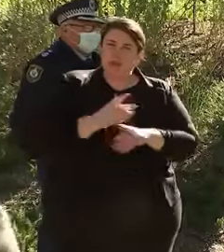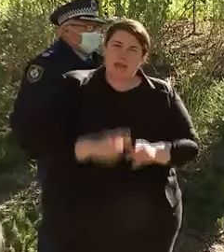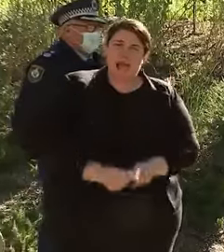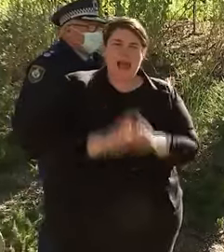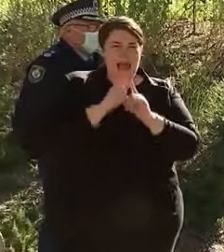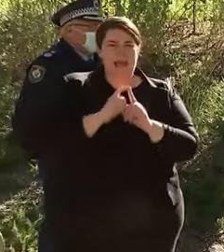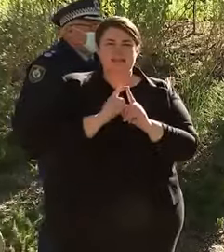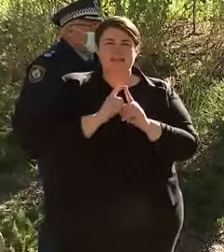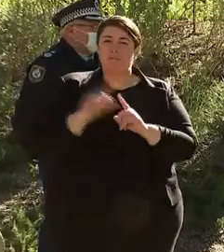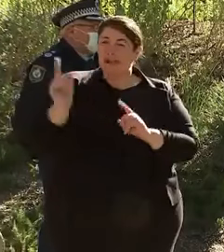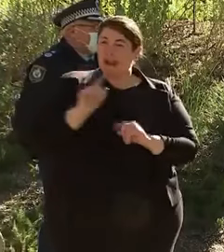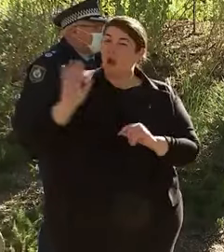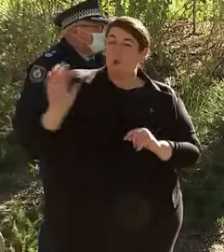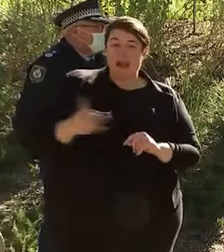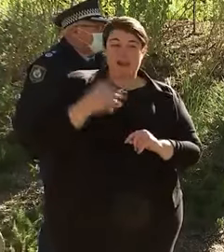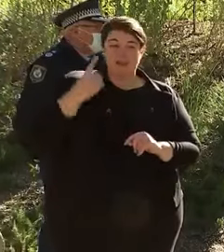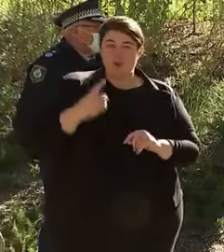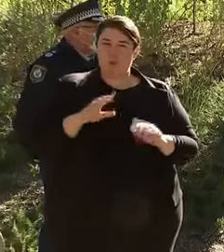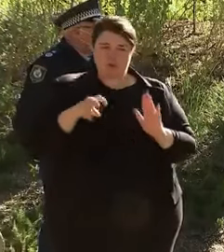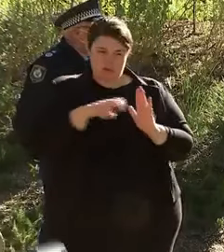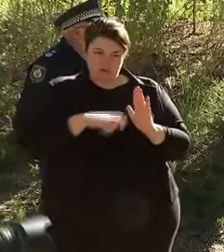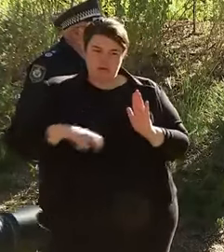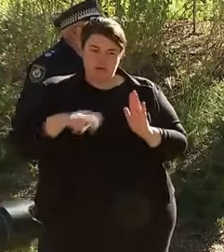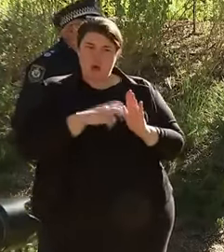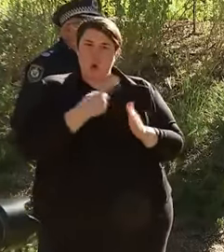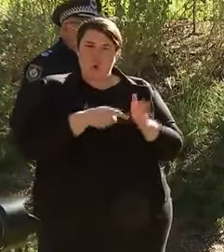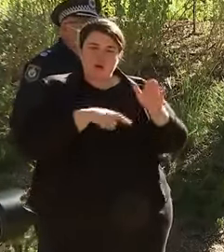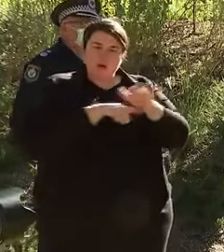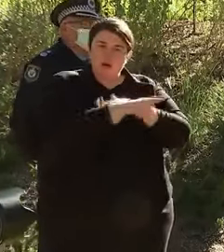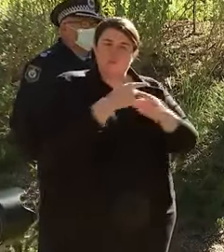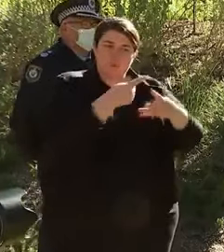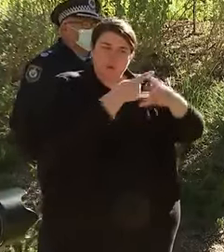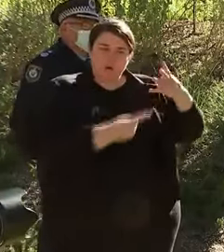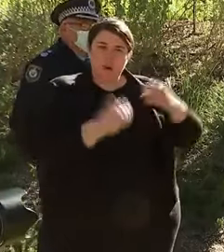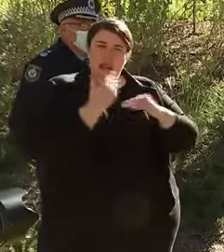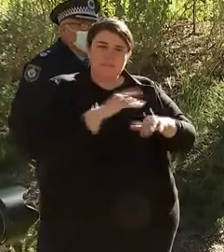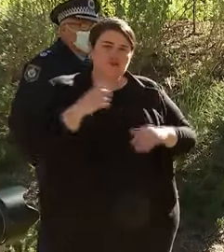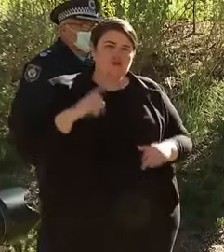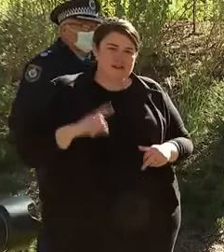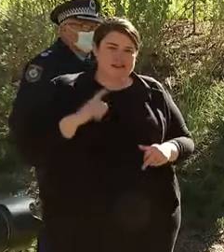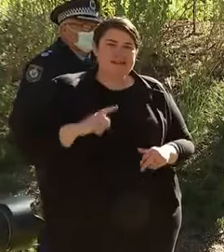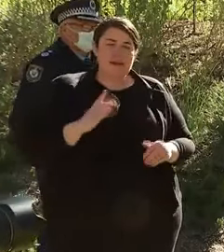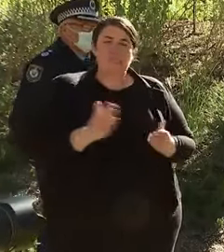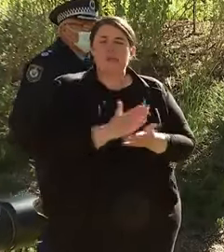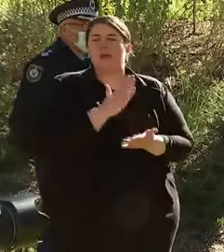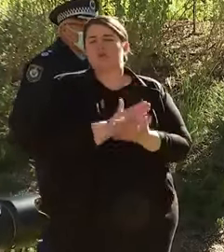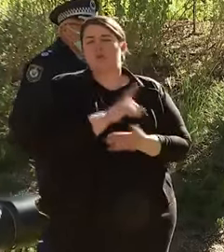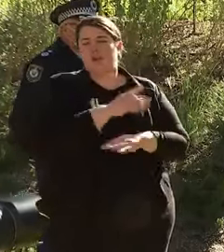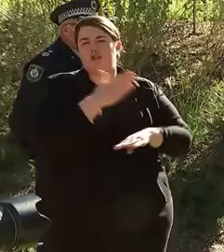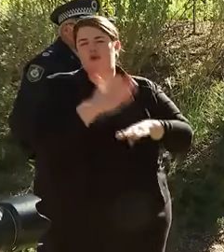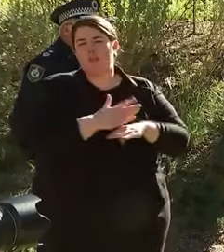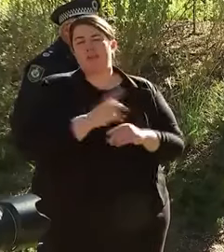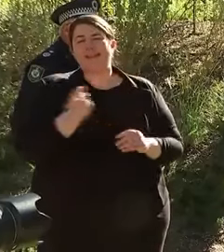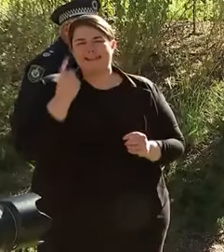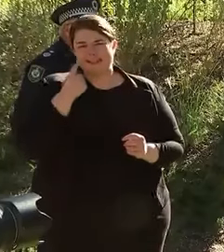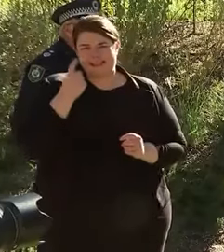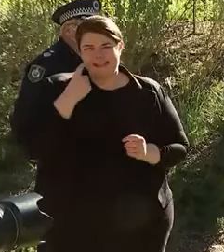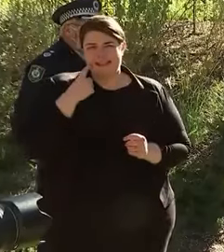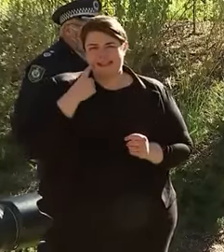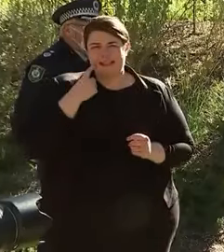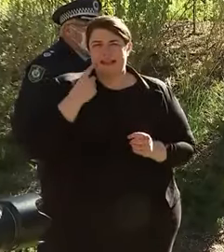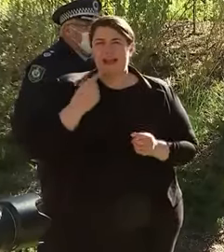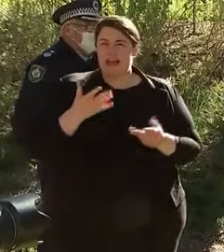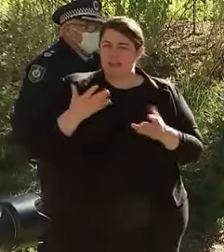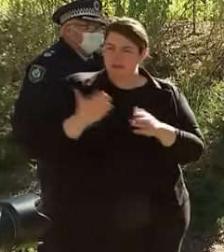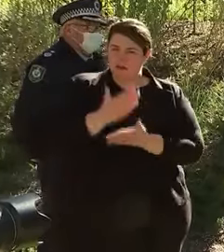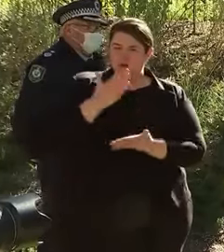everybody is prevented from moving around, prevented from going to those venues, it just means their job is easier in getting on top of this and